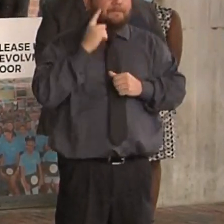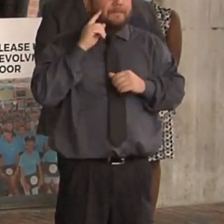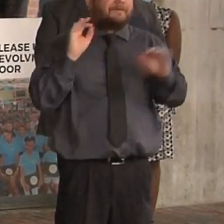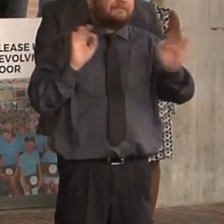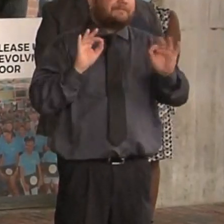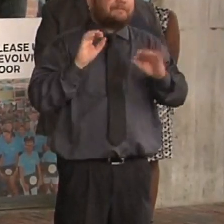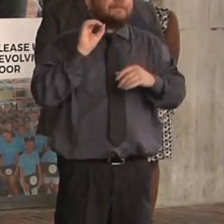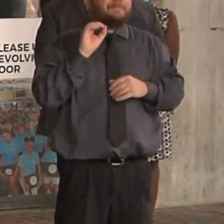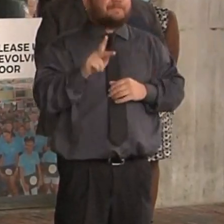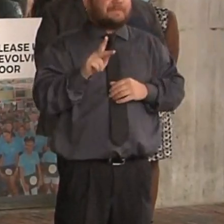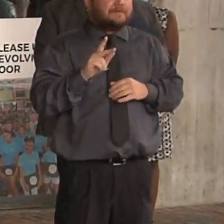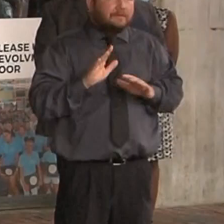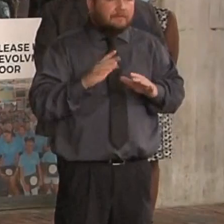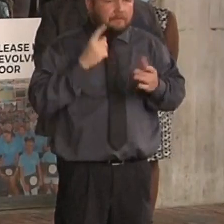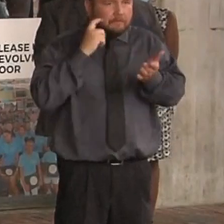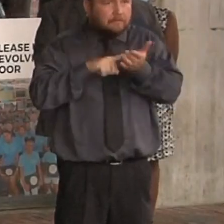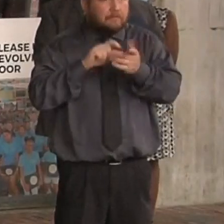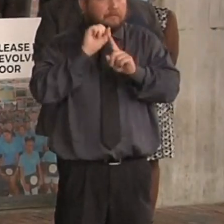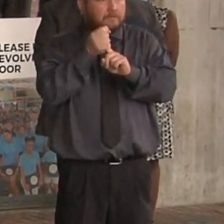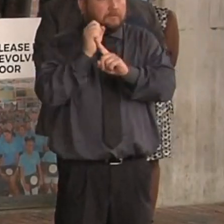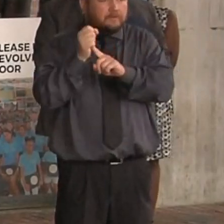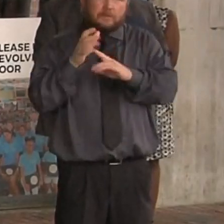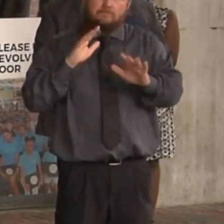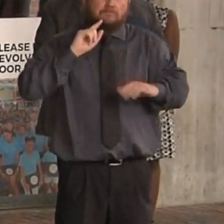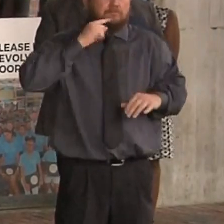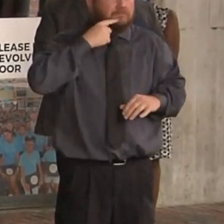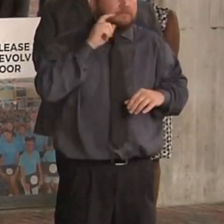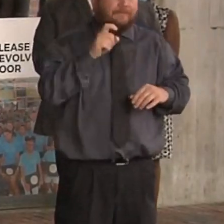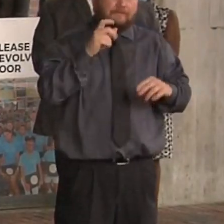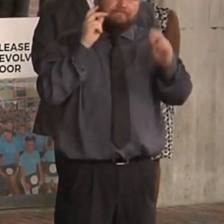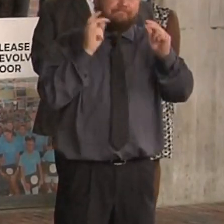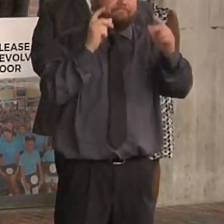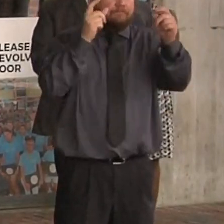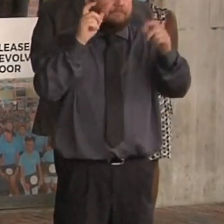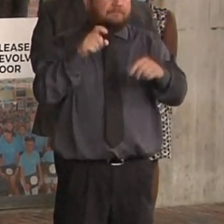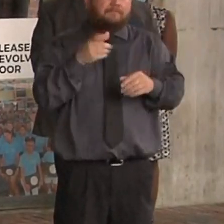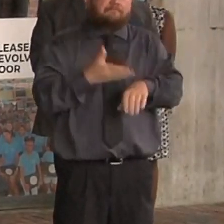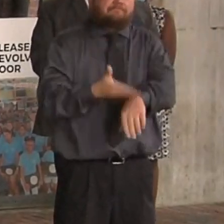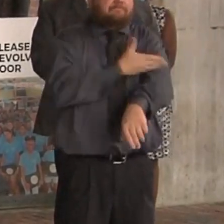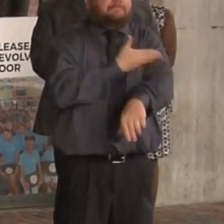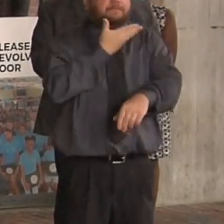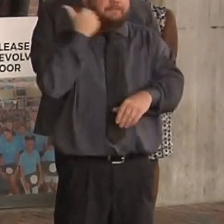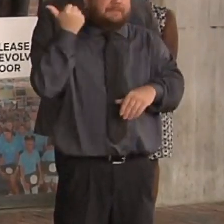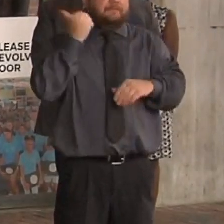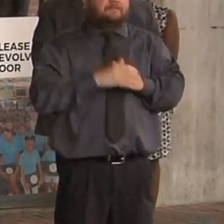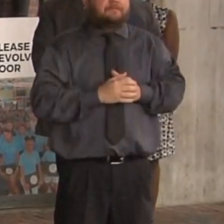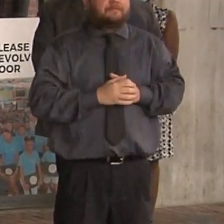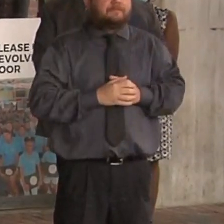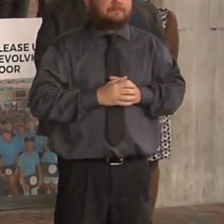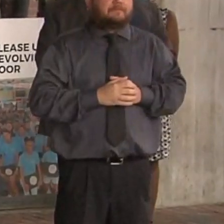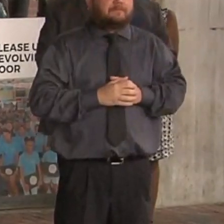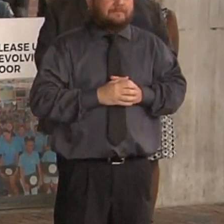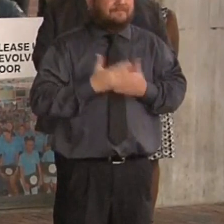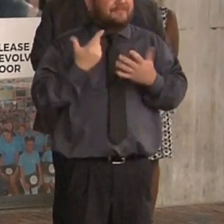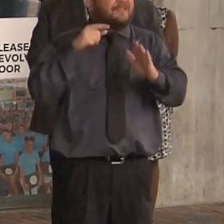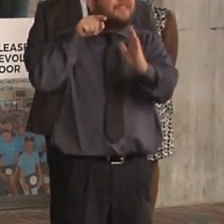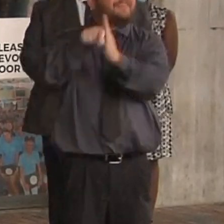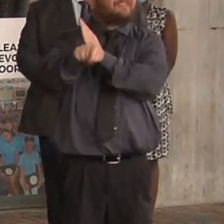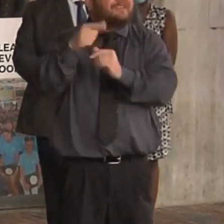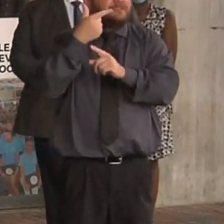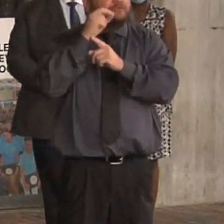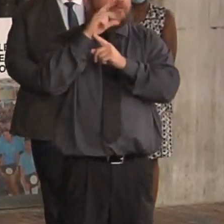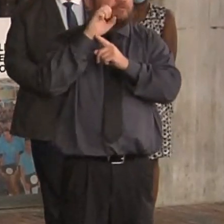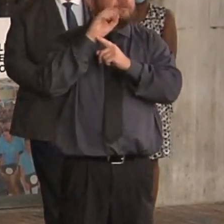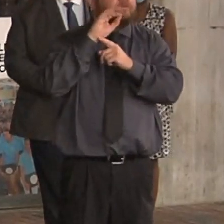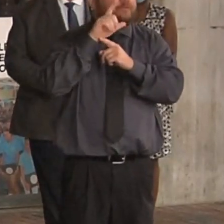With the murder of George Floyd, as I said, things got more tense.